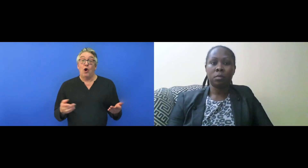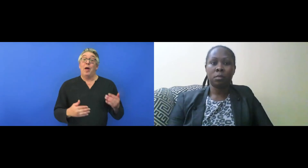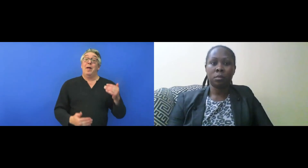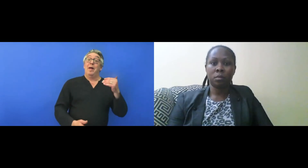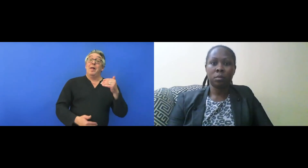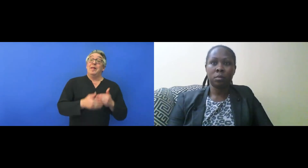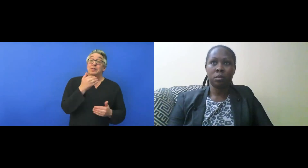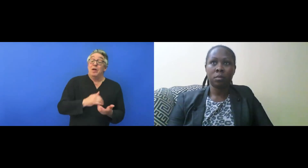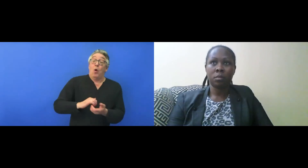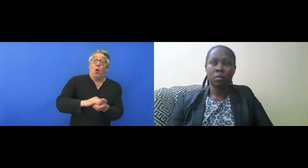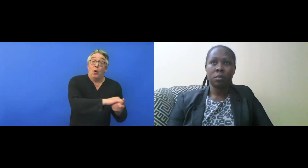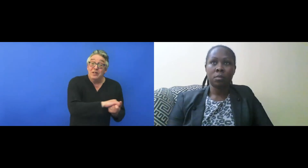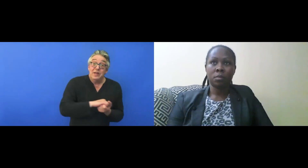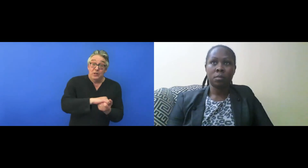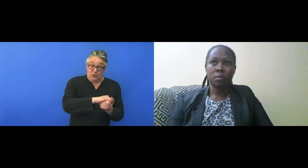provide capacity buildings